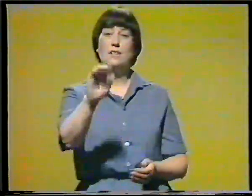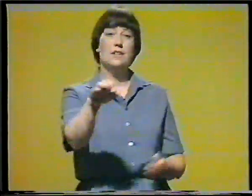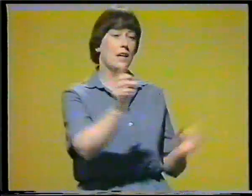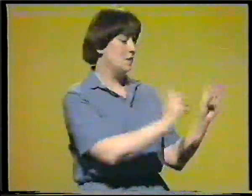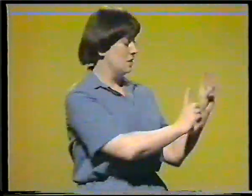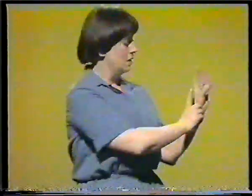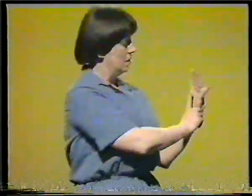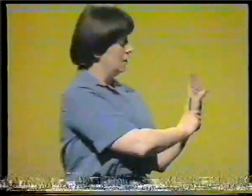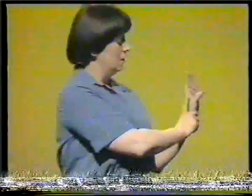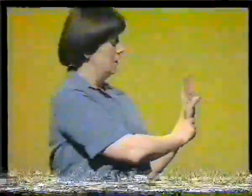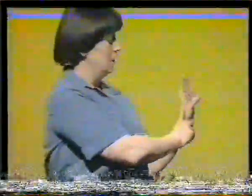Next year.